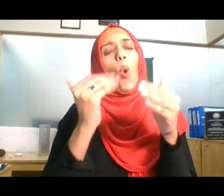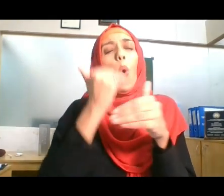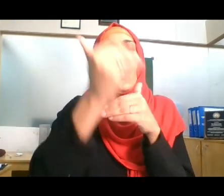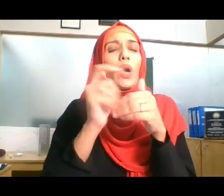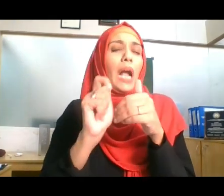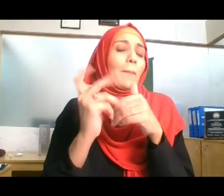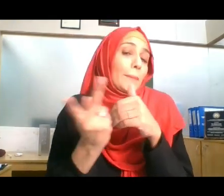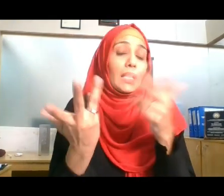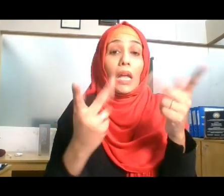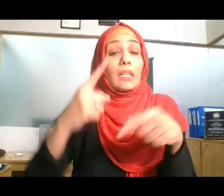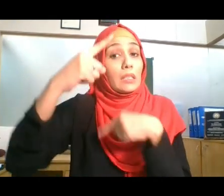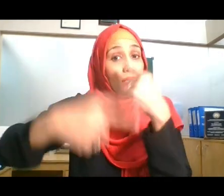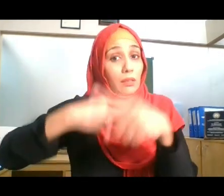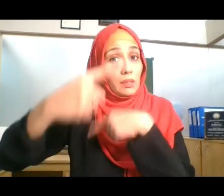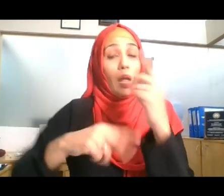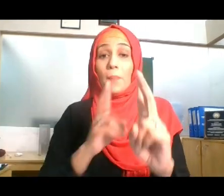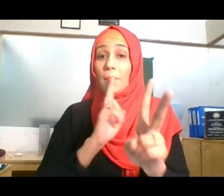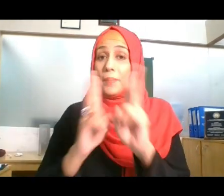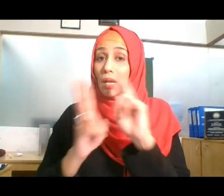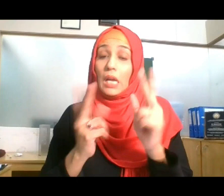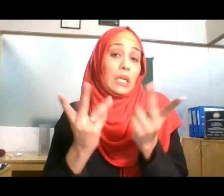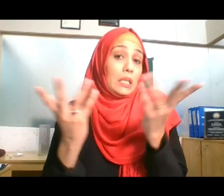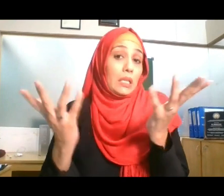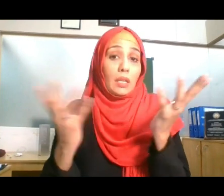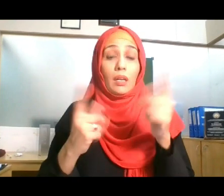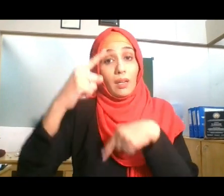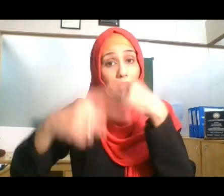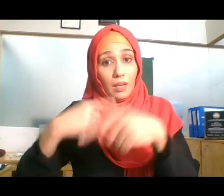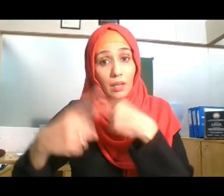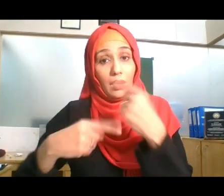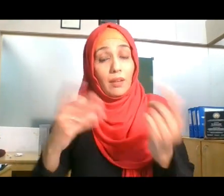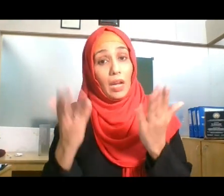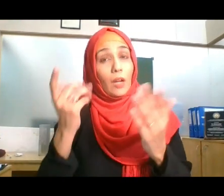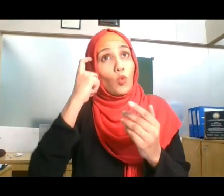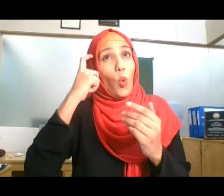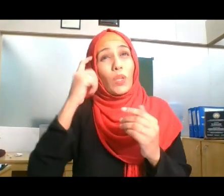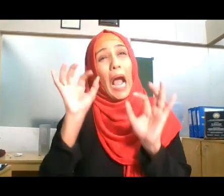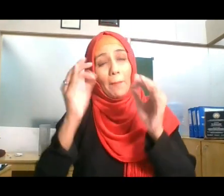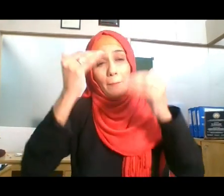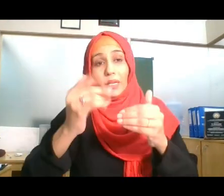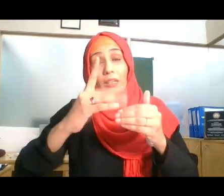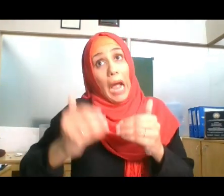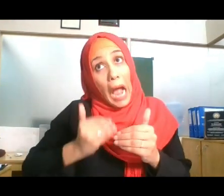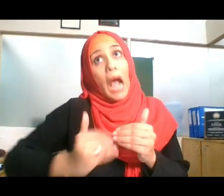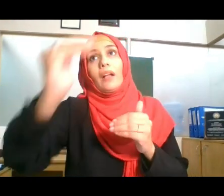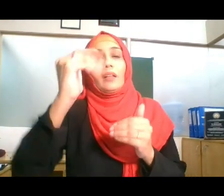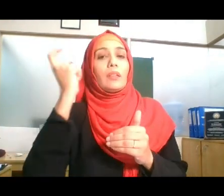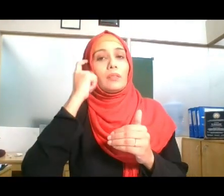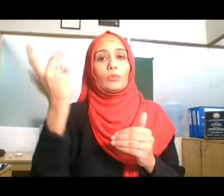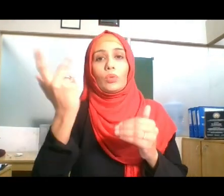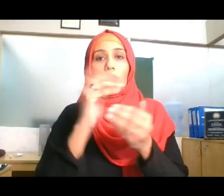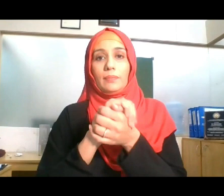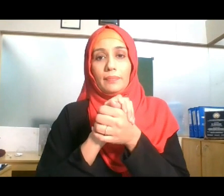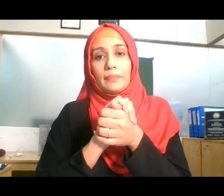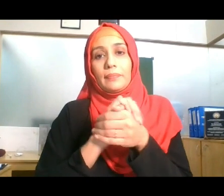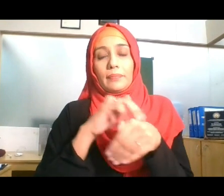how we can continue this conversation, and how we can continue to think out of the box. So over to Isuru, who I know